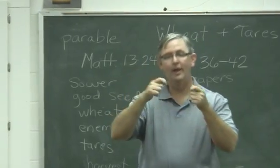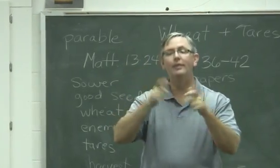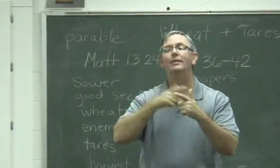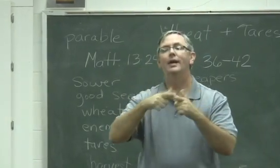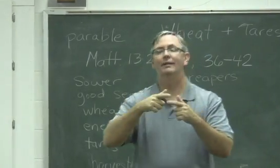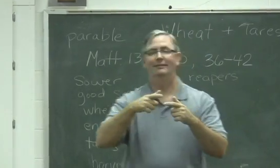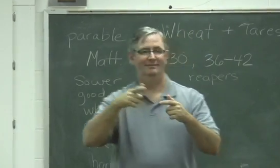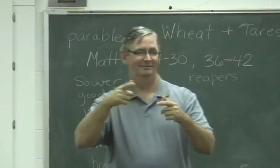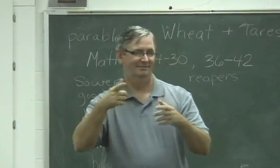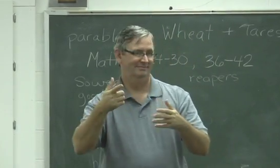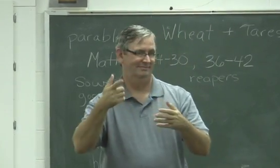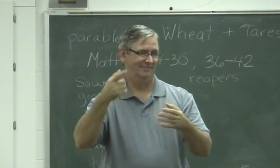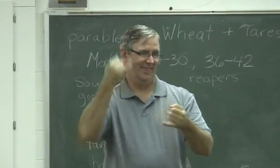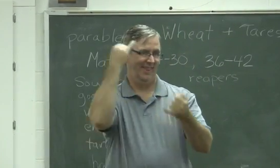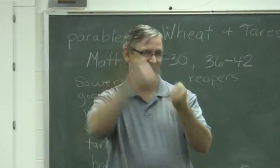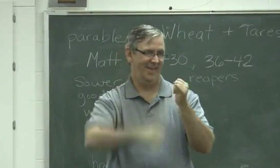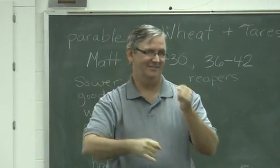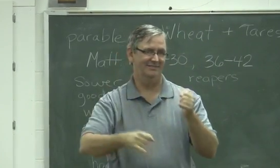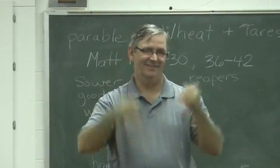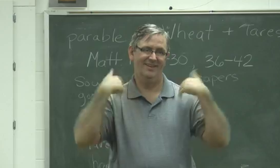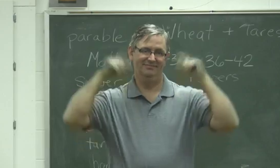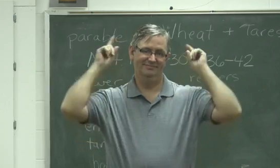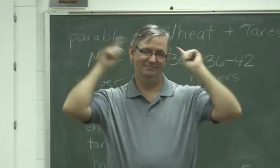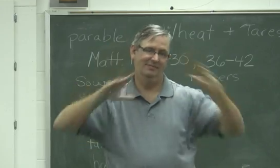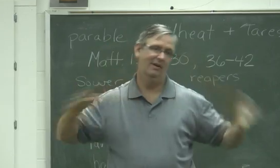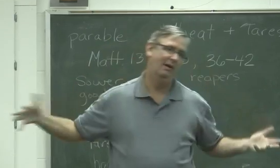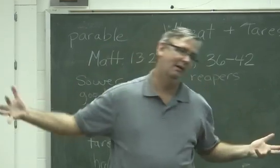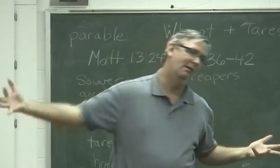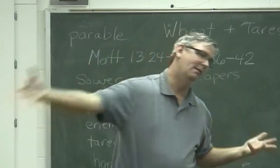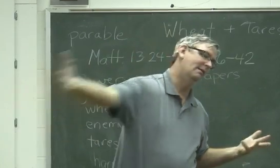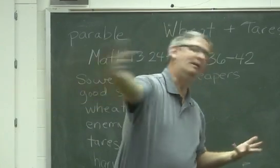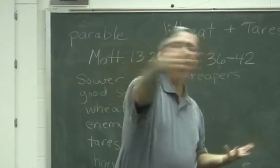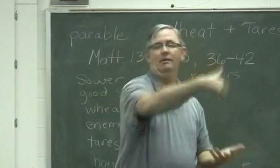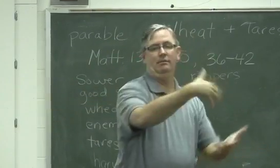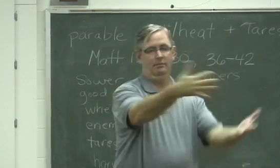is talking about the end of the world. When Jesus, after his 1,000-year reign,